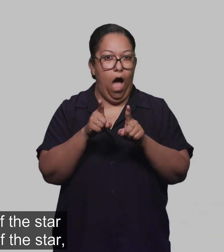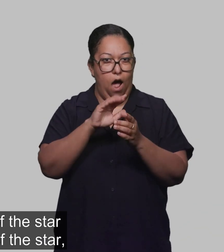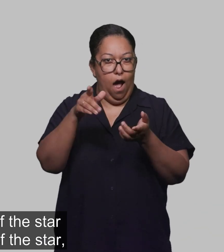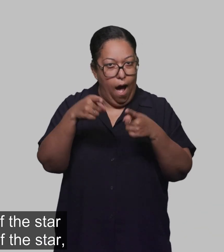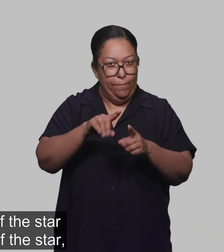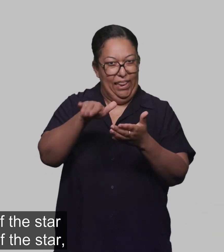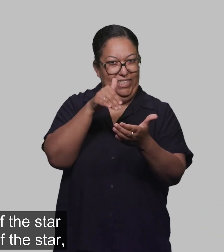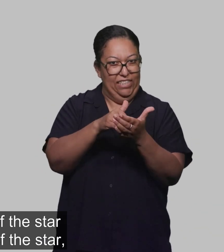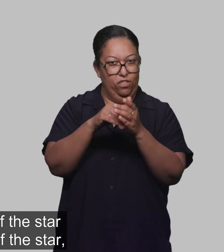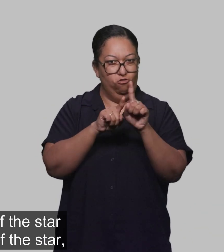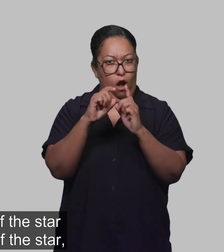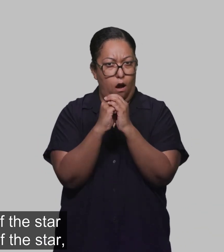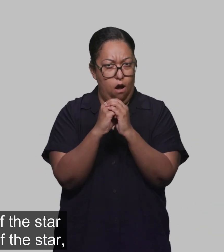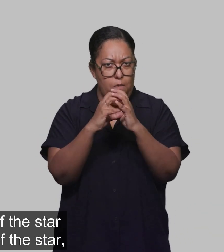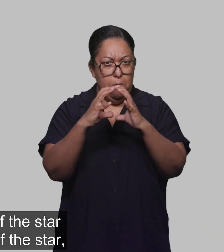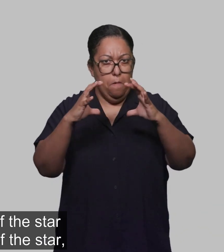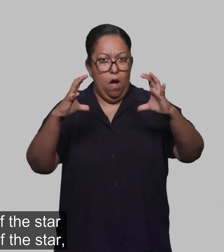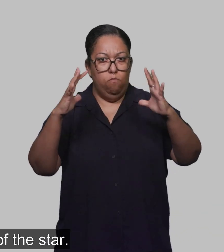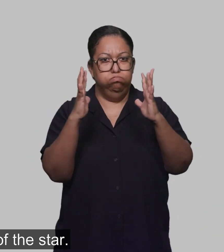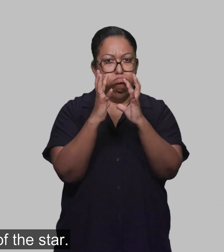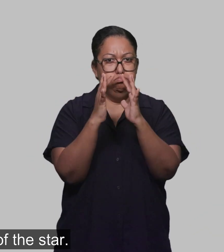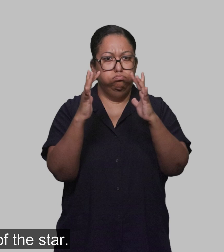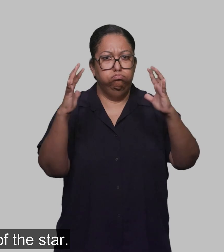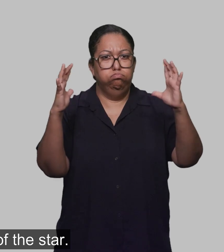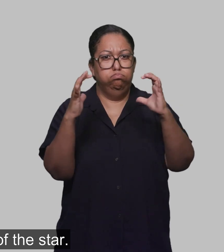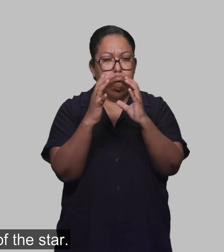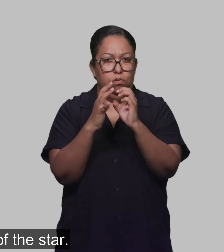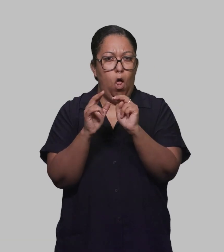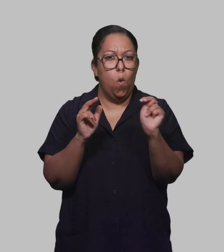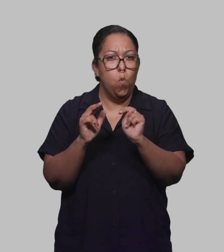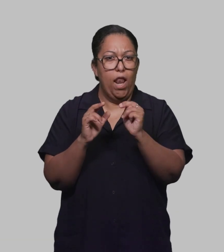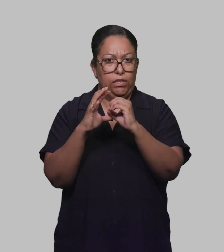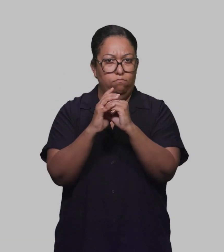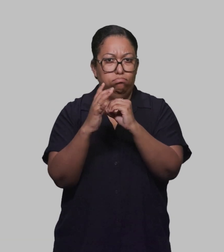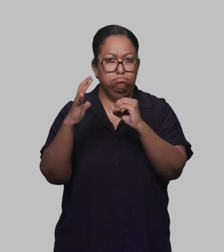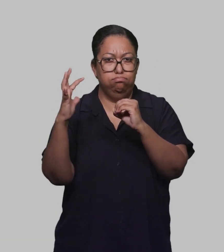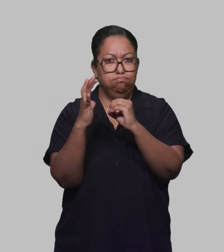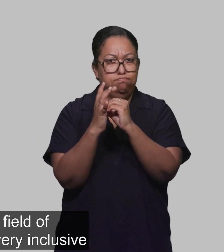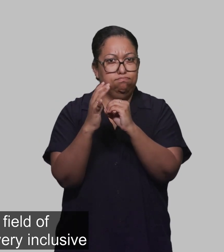the center of the star or in the core of the star or the nucleus of the star.